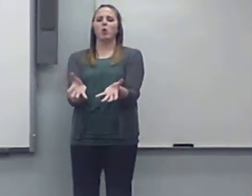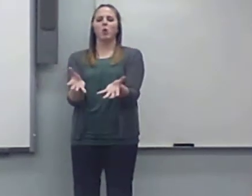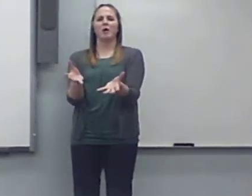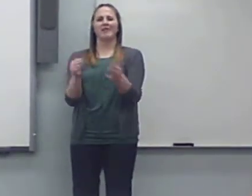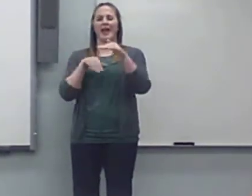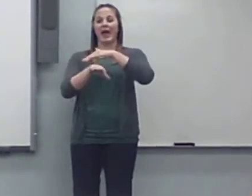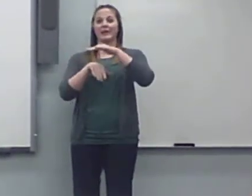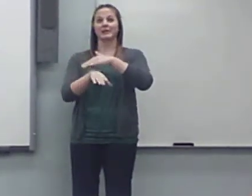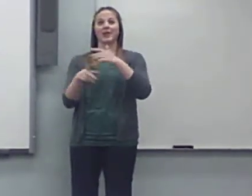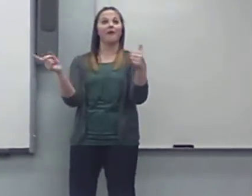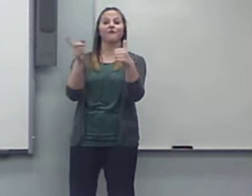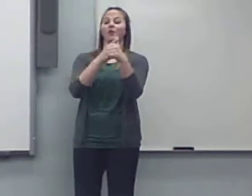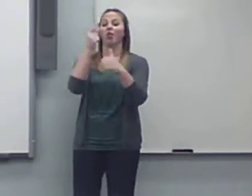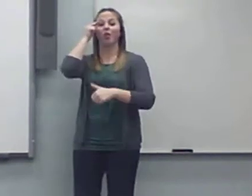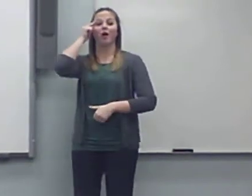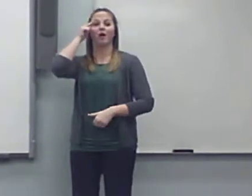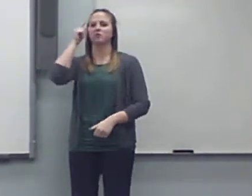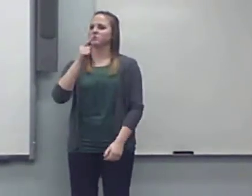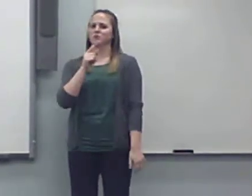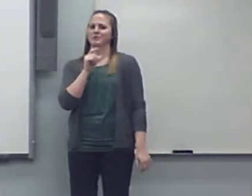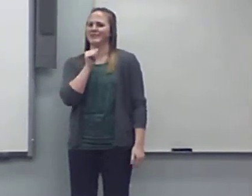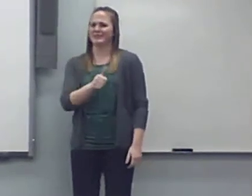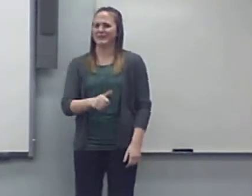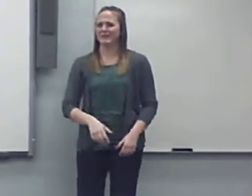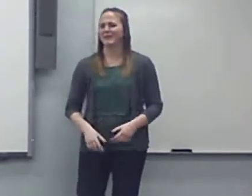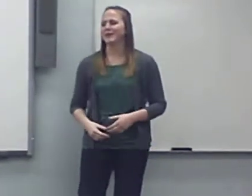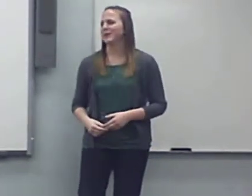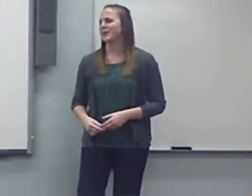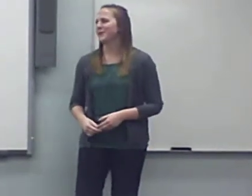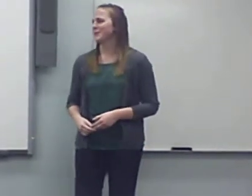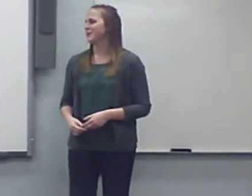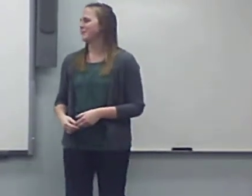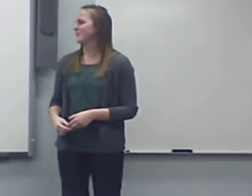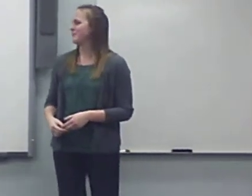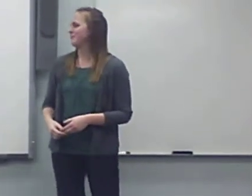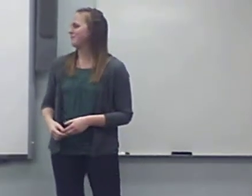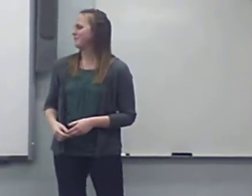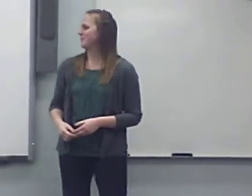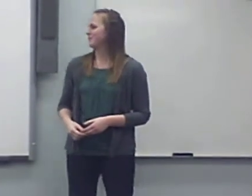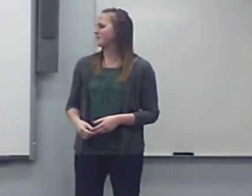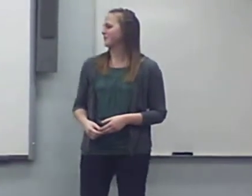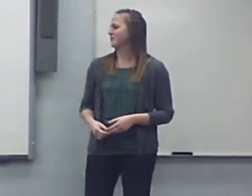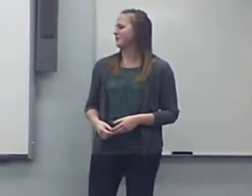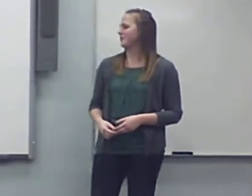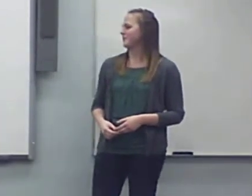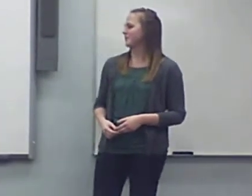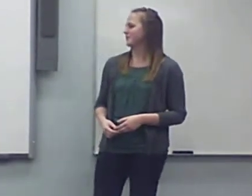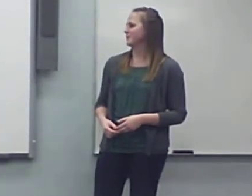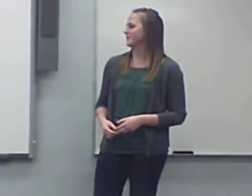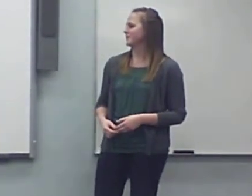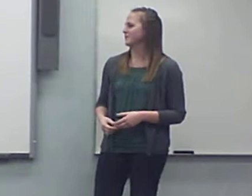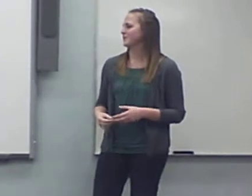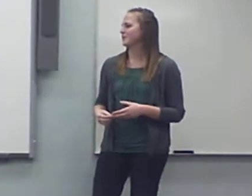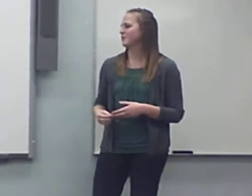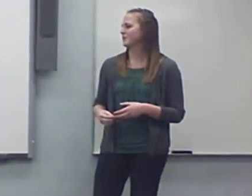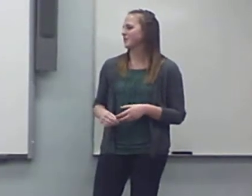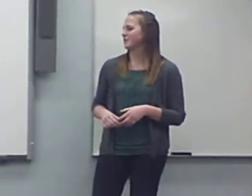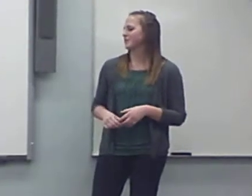that didn't necessarily translate to really understanding anything about the faith that they so desperately wanted them to have. So